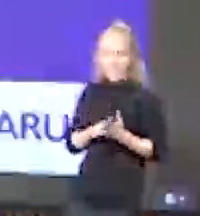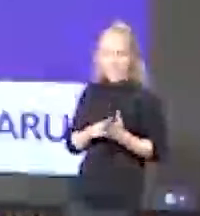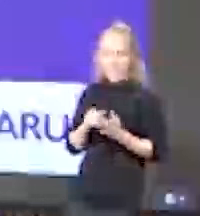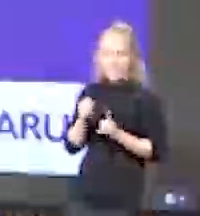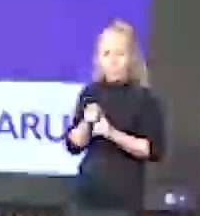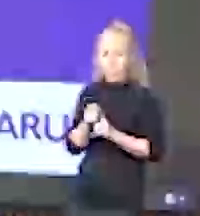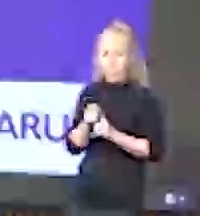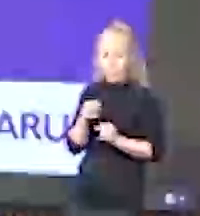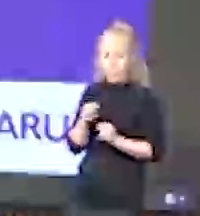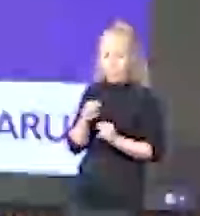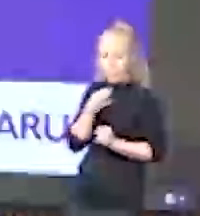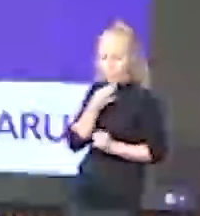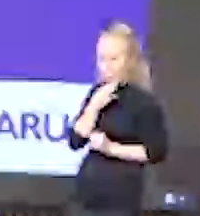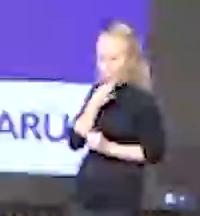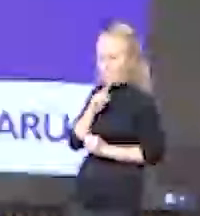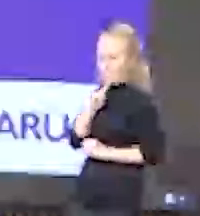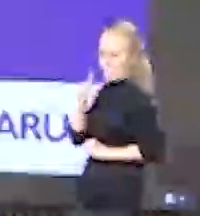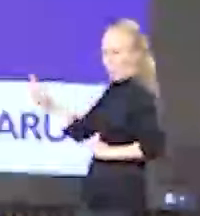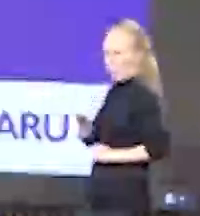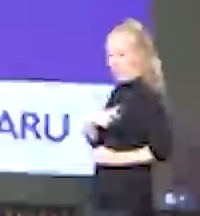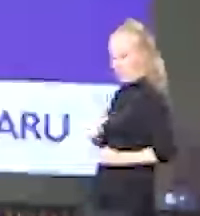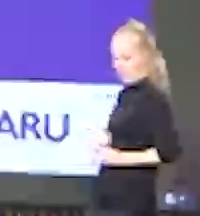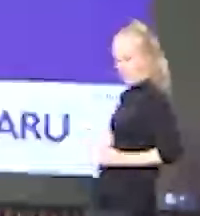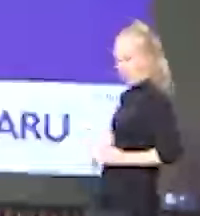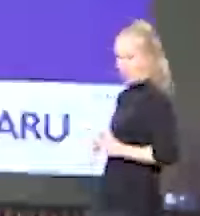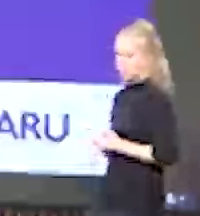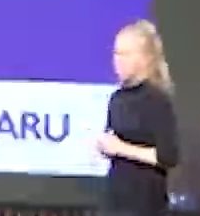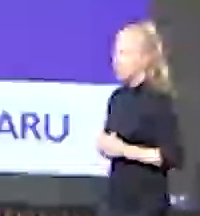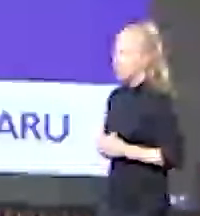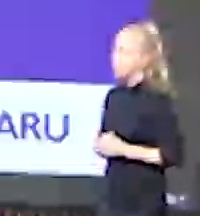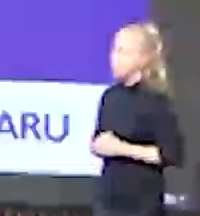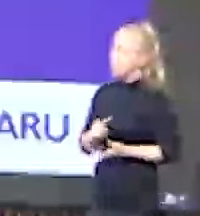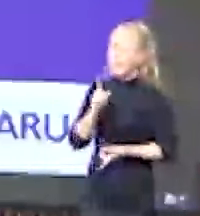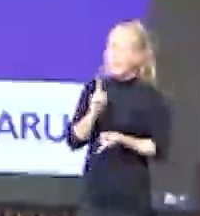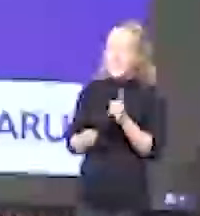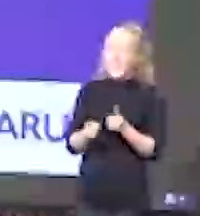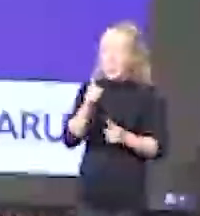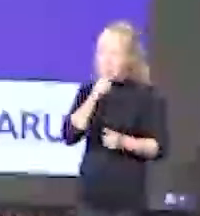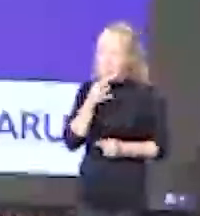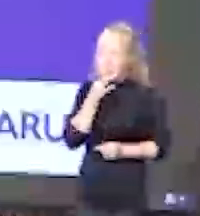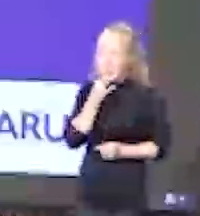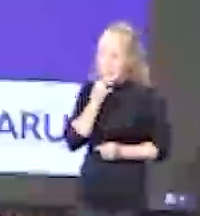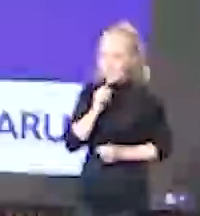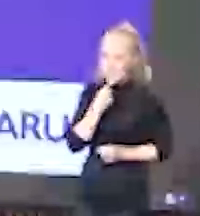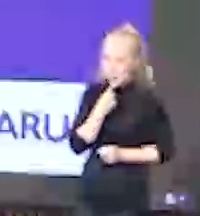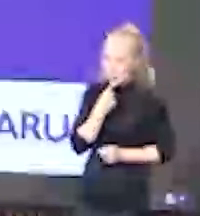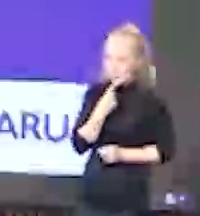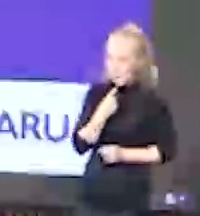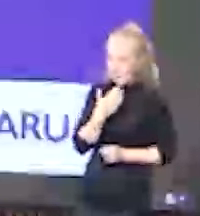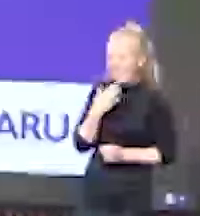People are a little bit shy sometimes, you'd hard to believe, but sometimes, particularly individuals, can be a little bit shy about saying, well, can you raise my